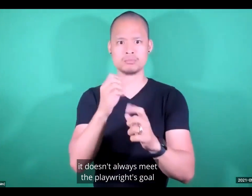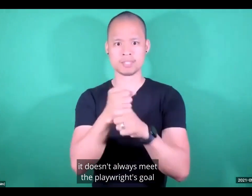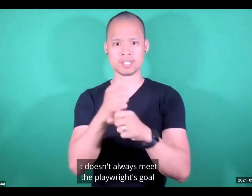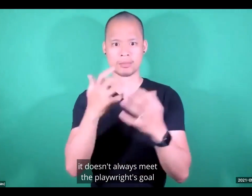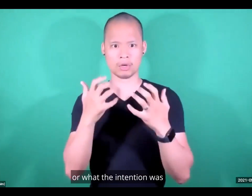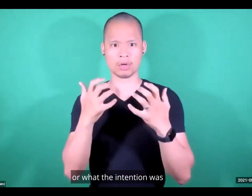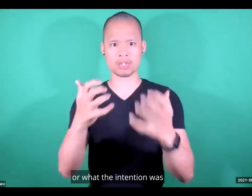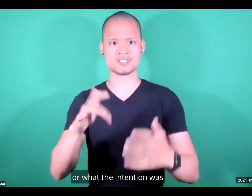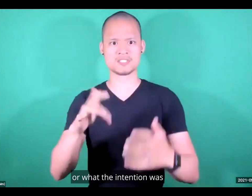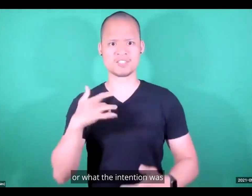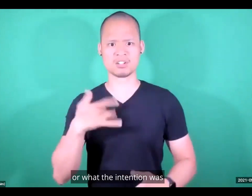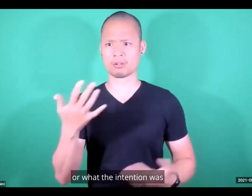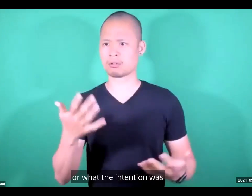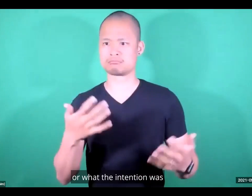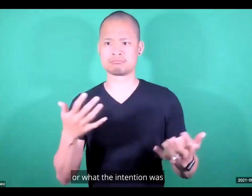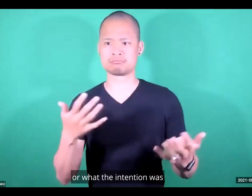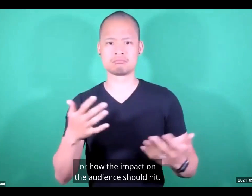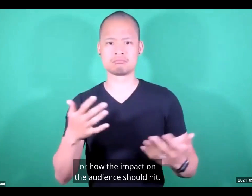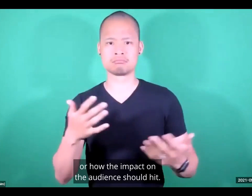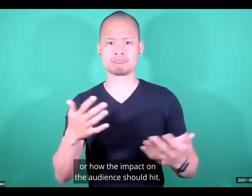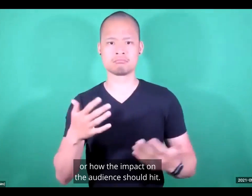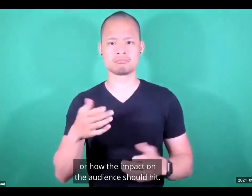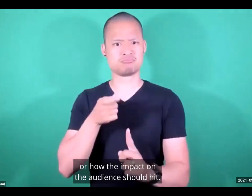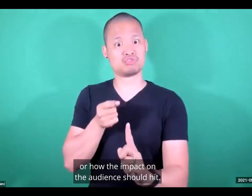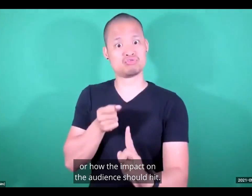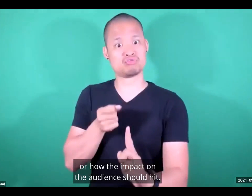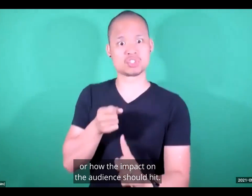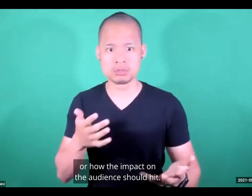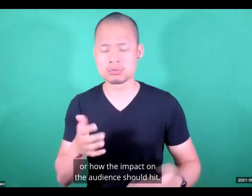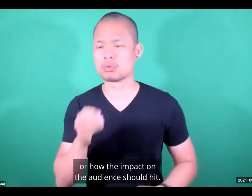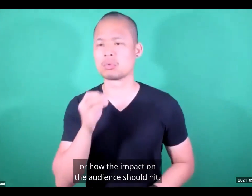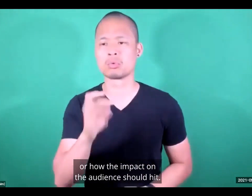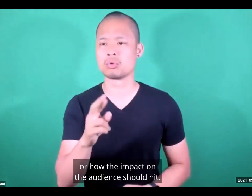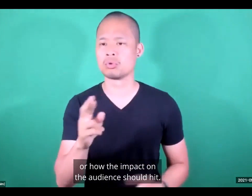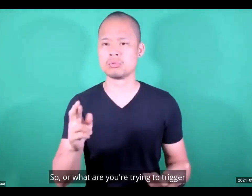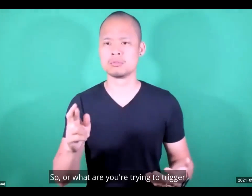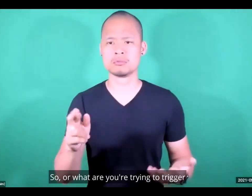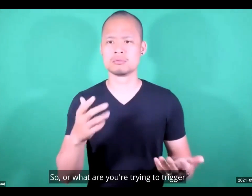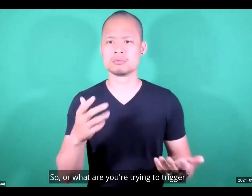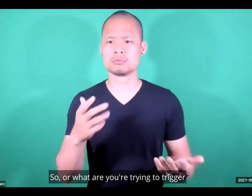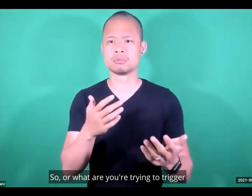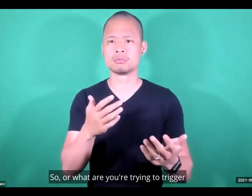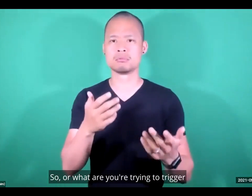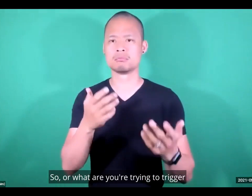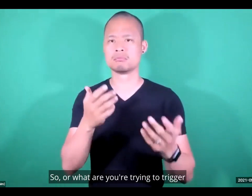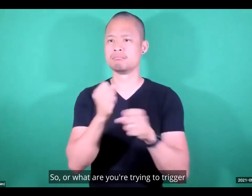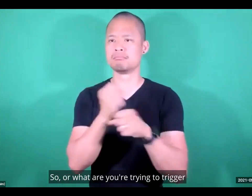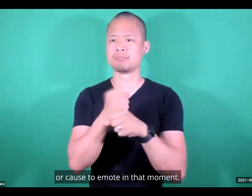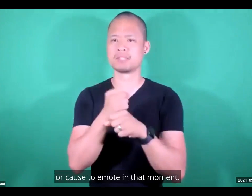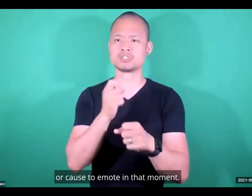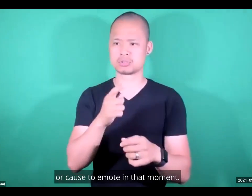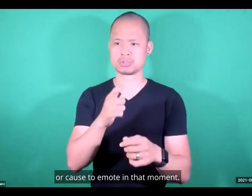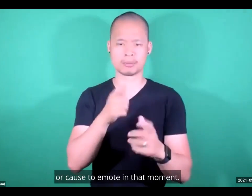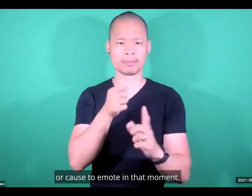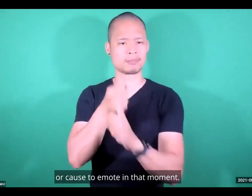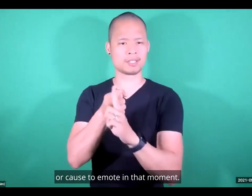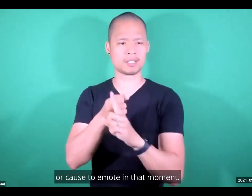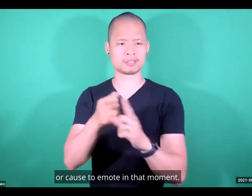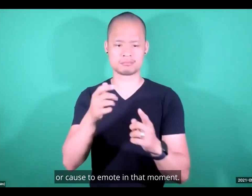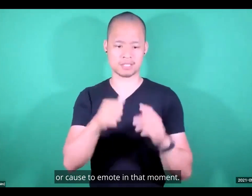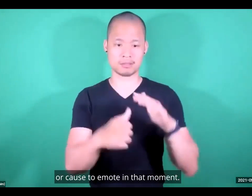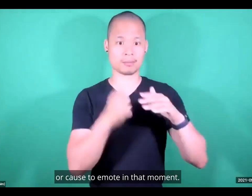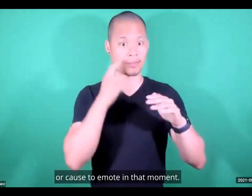playwright's goal or what the intention was or how the impact on the audience should hit. So, or what you're trying to trigger or cause